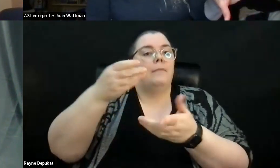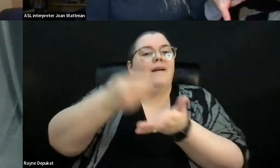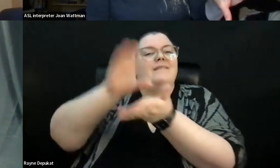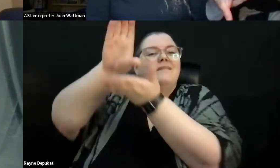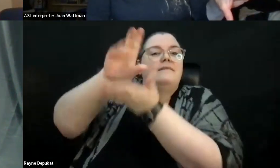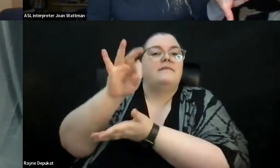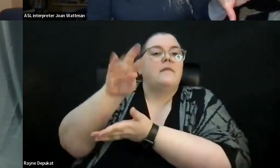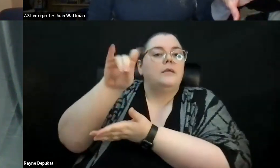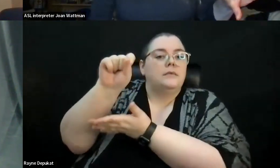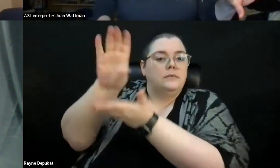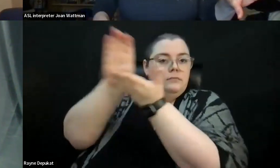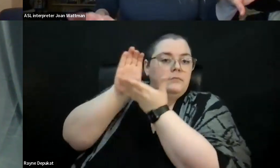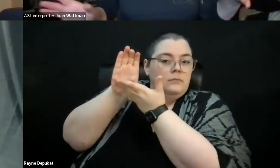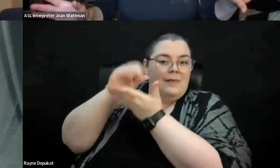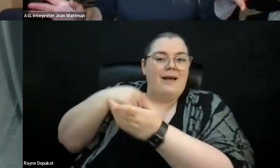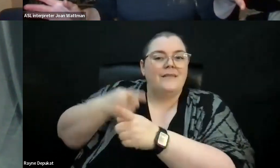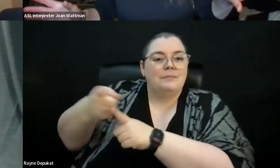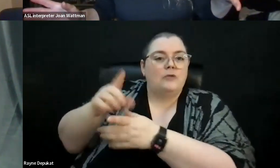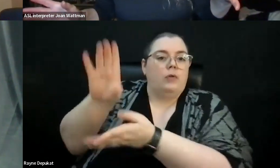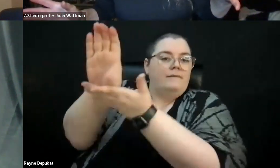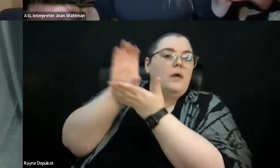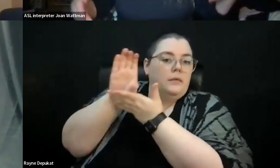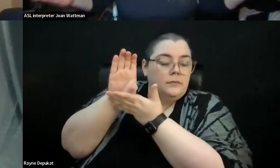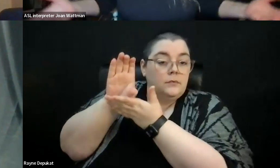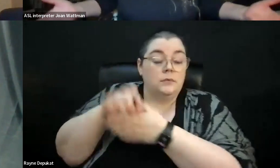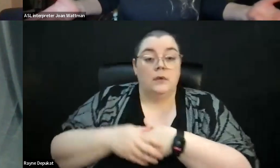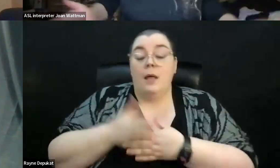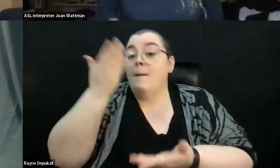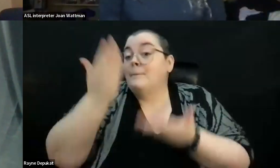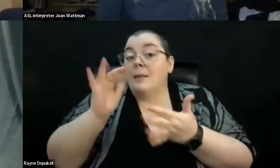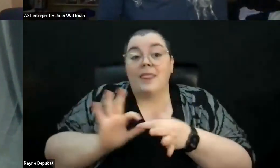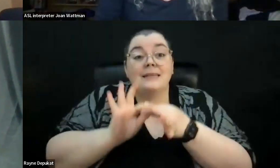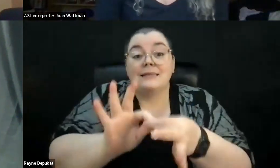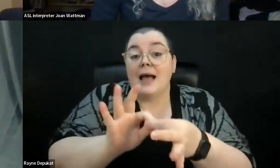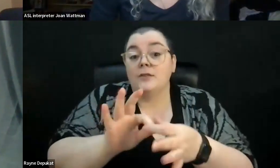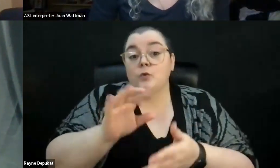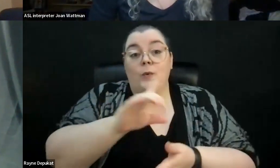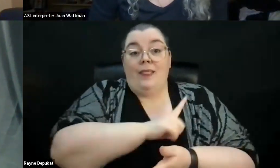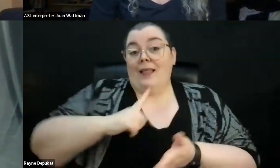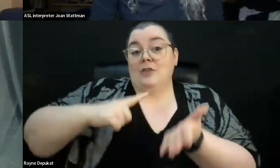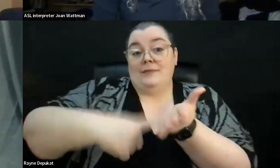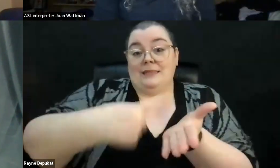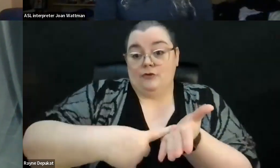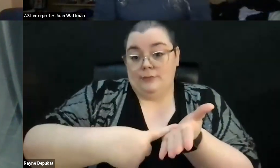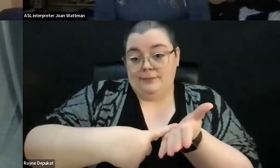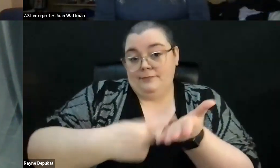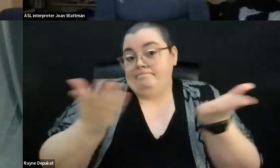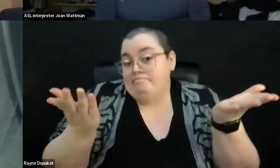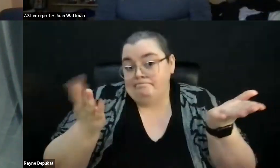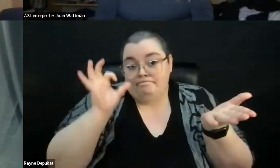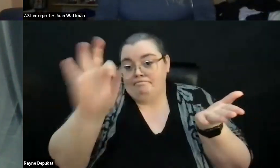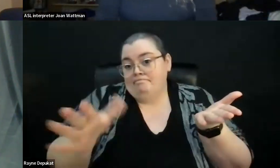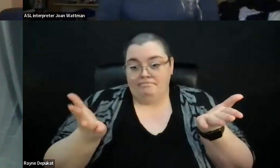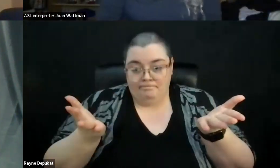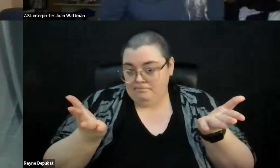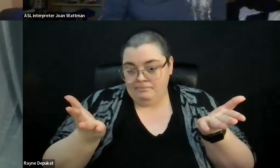for their time. And if the press conference doesn't happen, then they could be used for something else. And that could